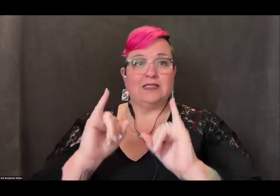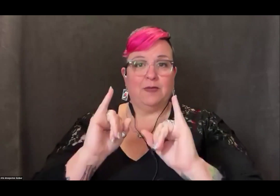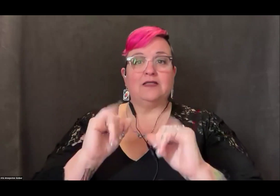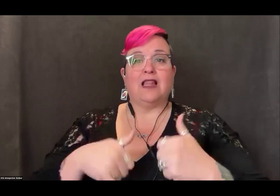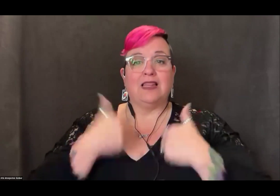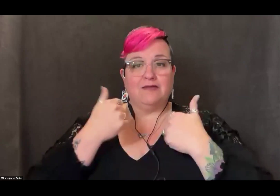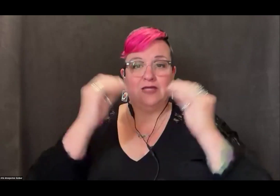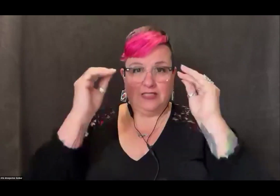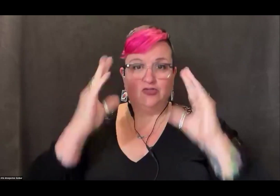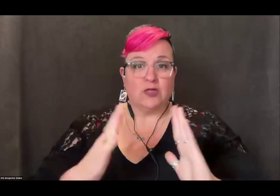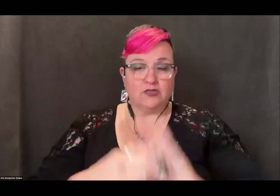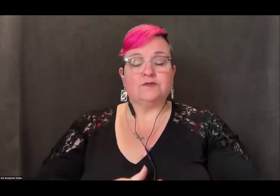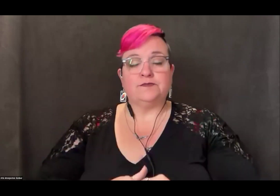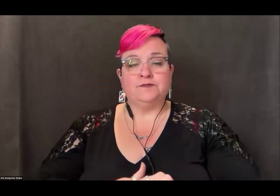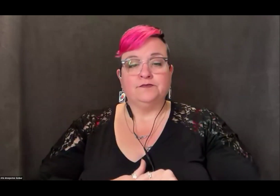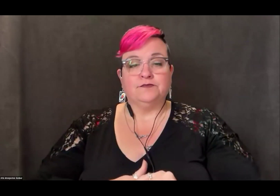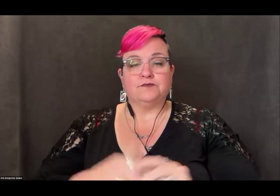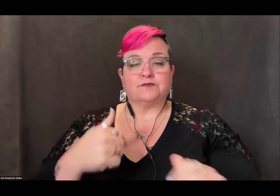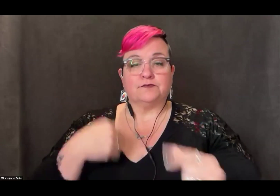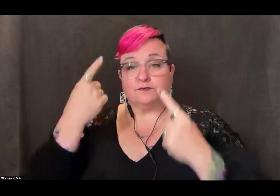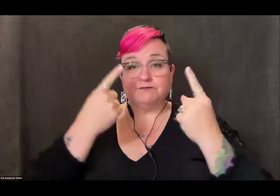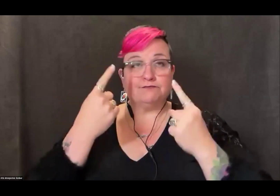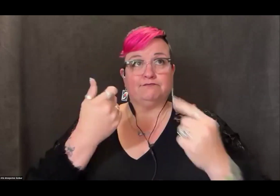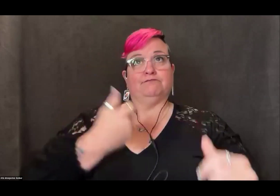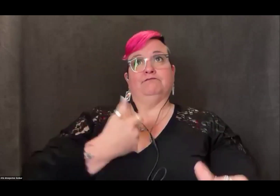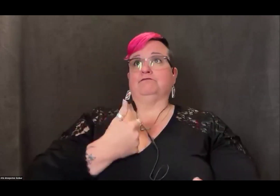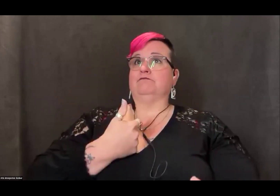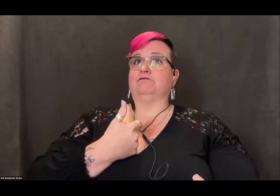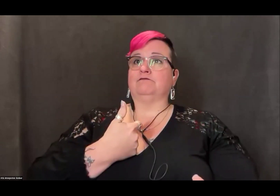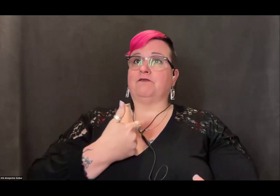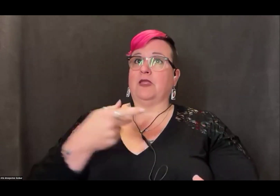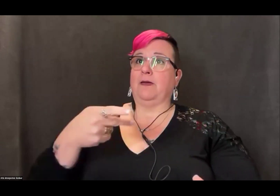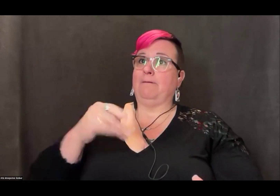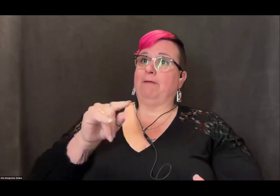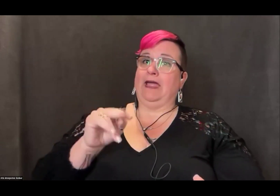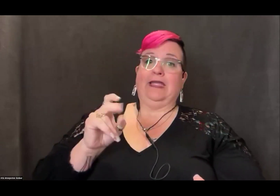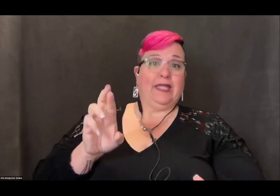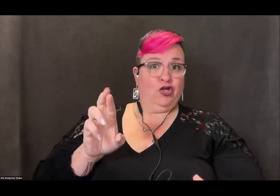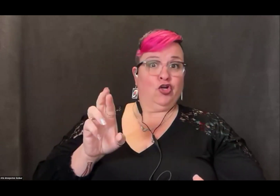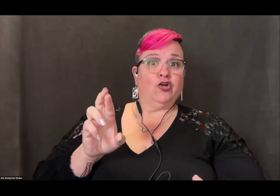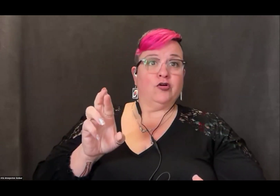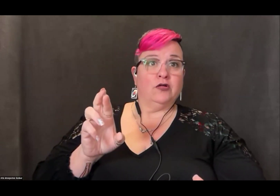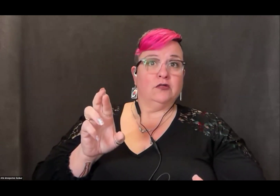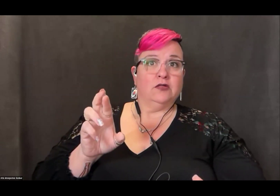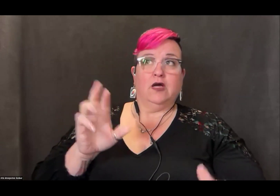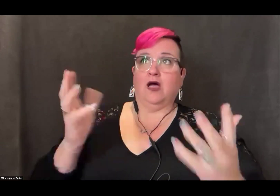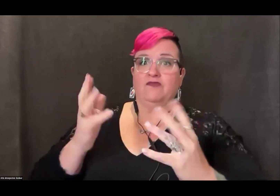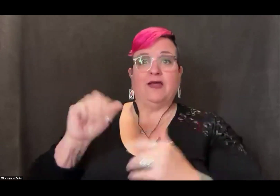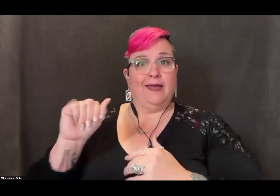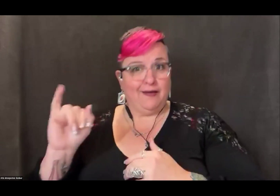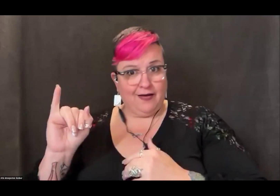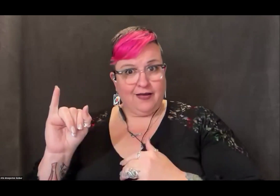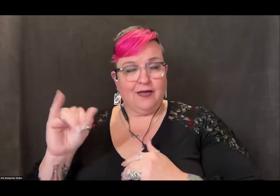living instructor. I consider myself a pioneer of AI.